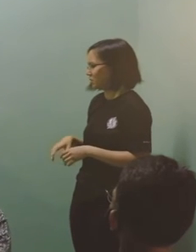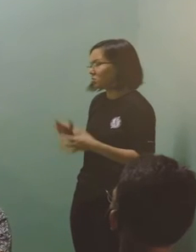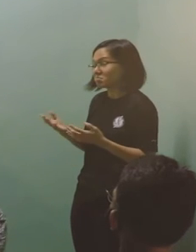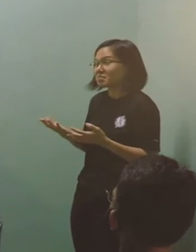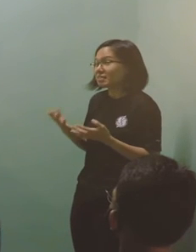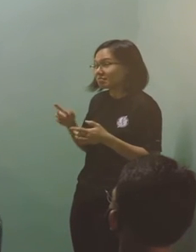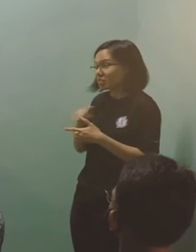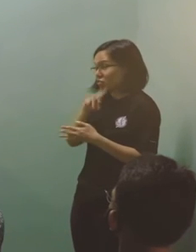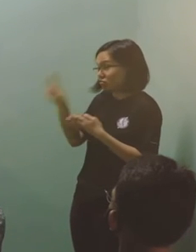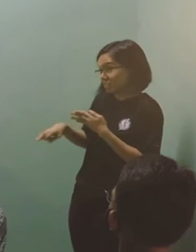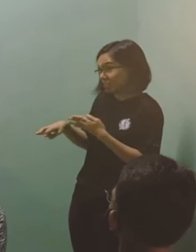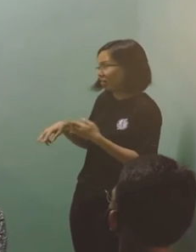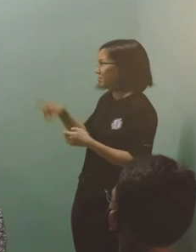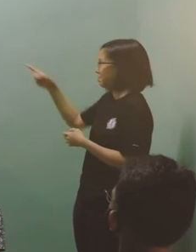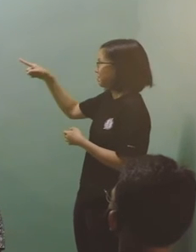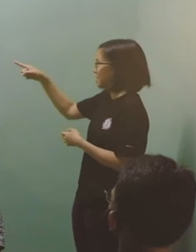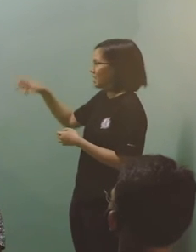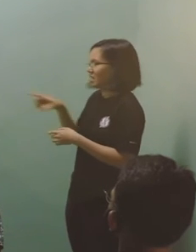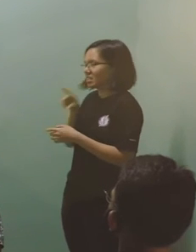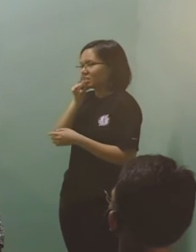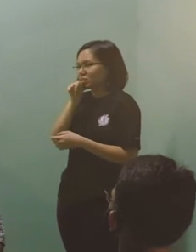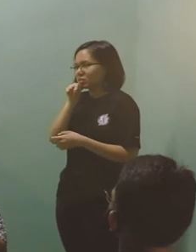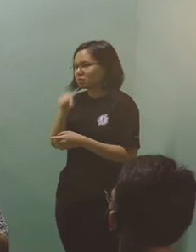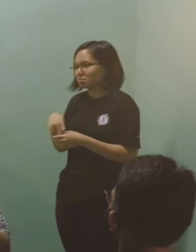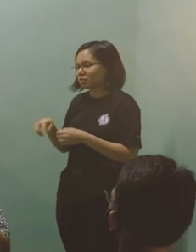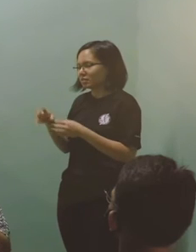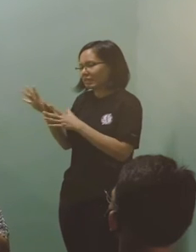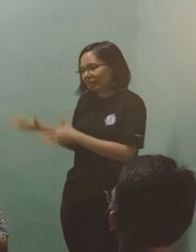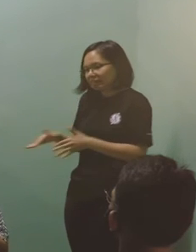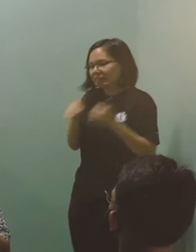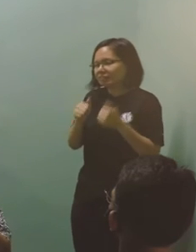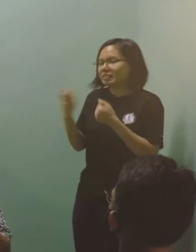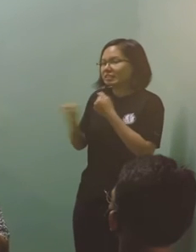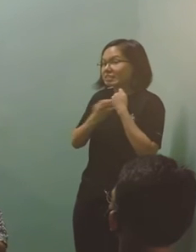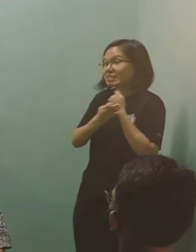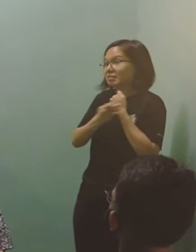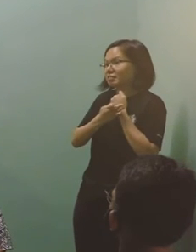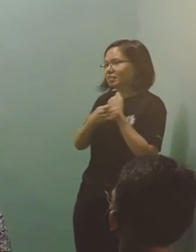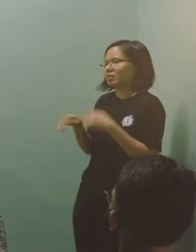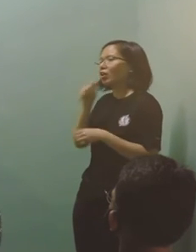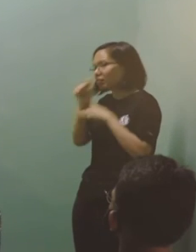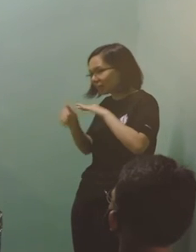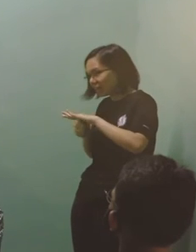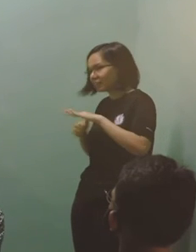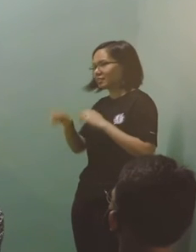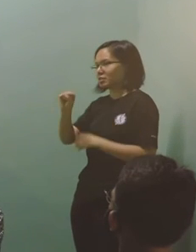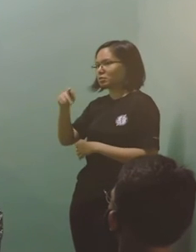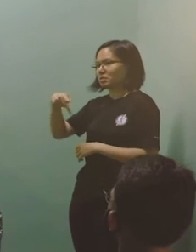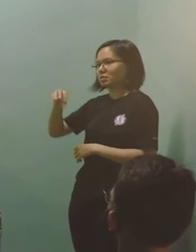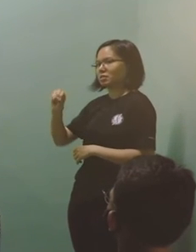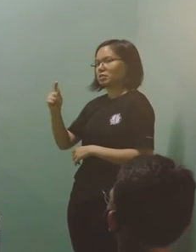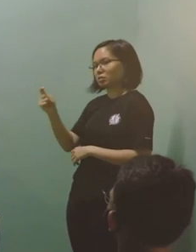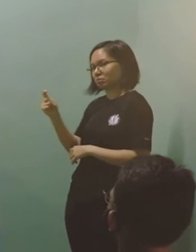to check this sound out, right? Because the bird call probably triggered some natural instincts. And what's